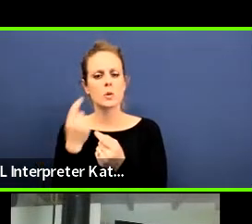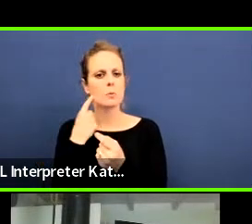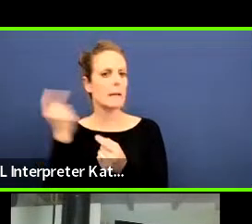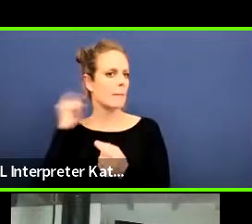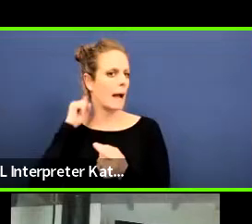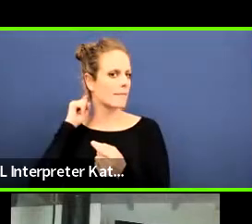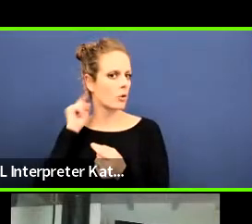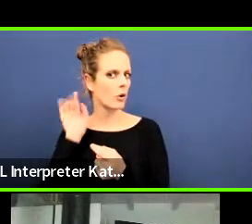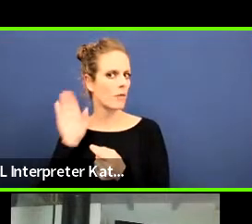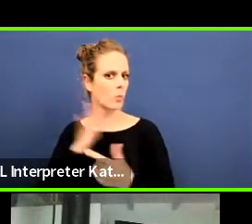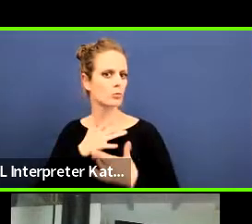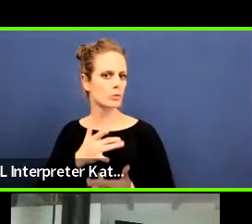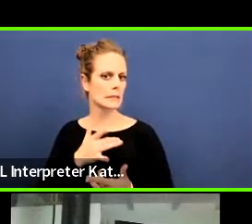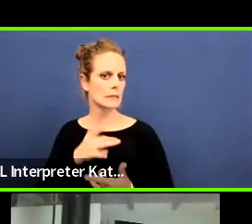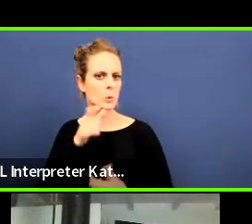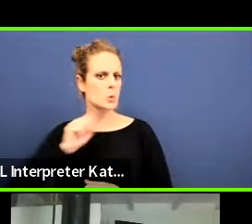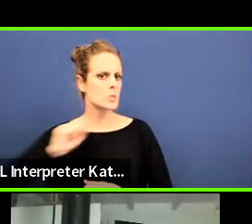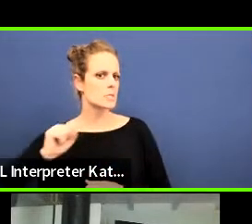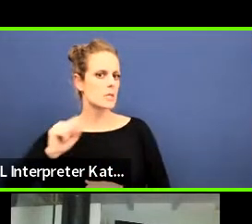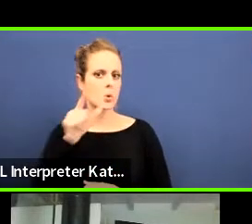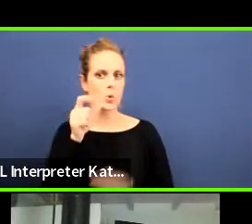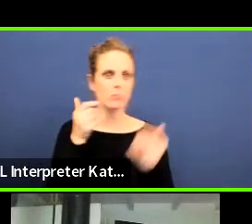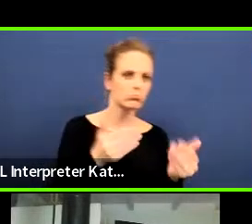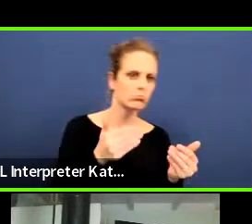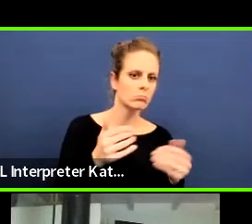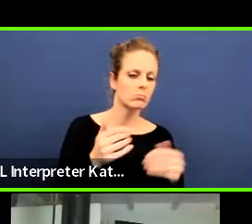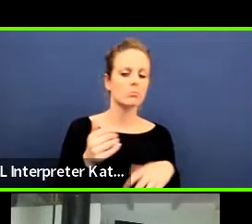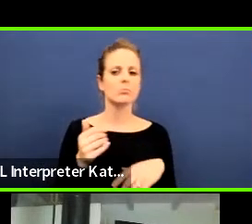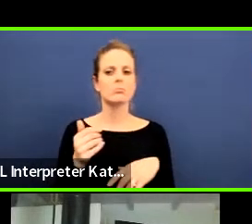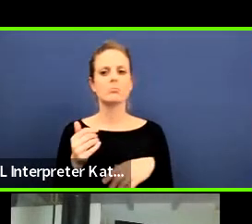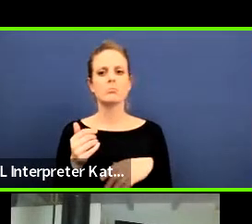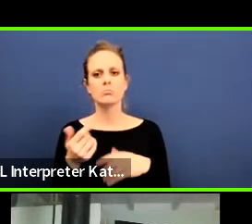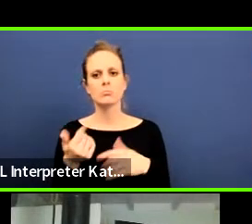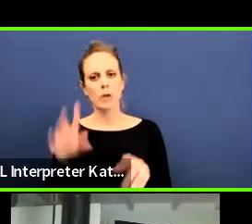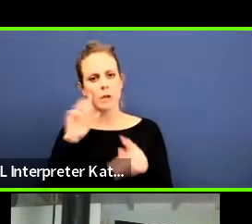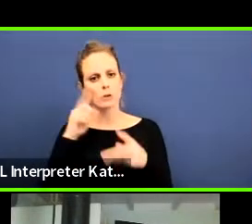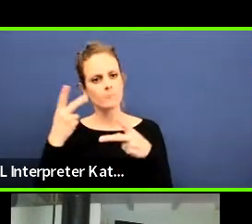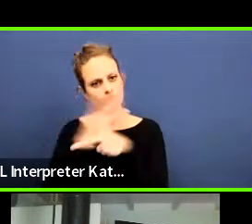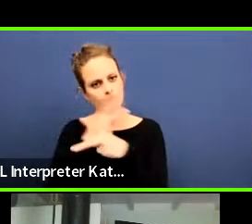those trends and continue to be sort of looking at what the solutions might be.